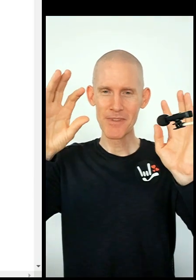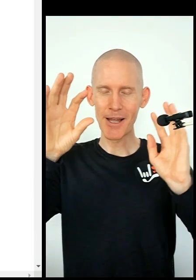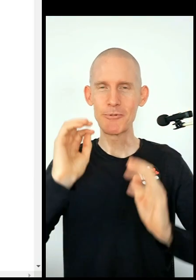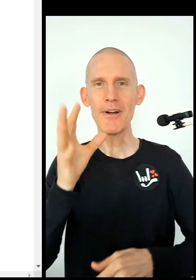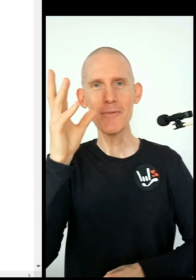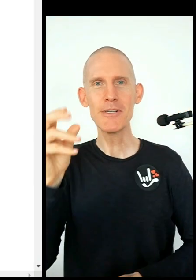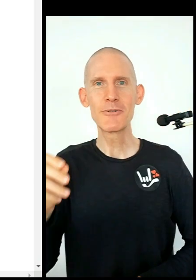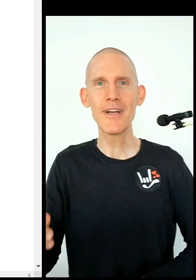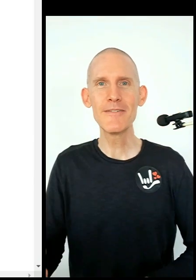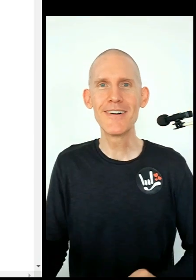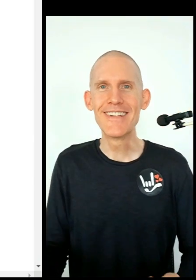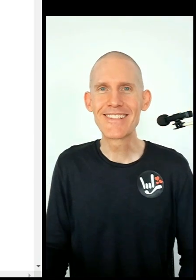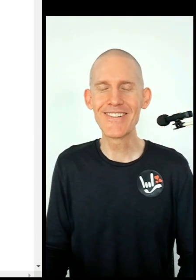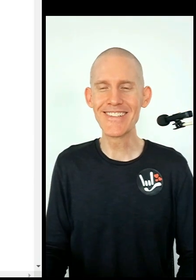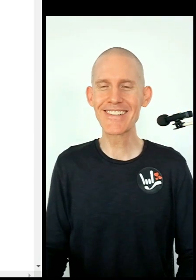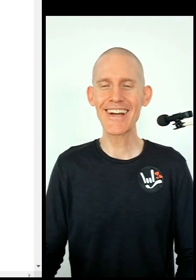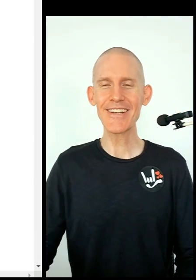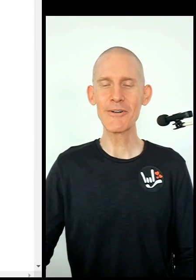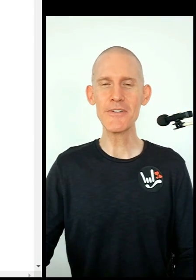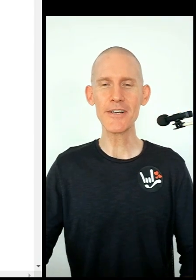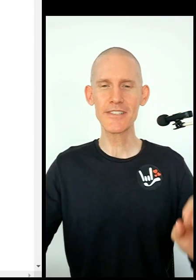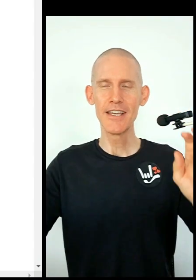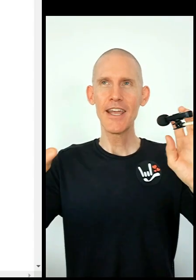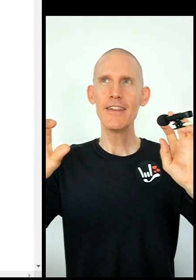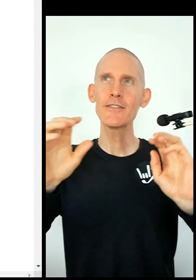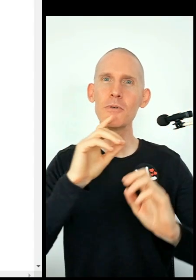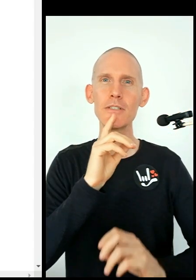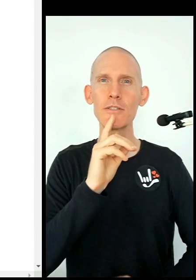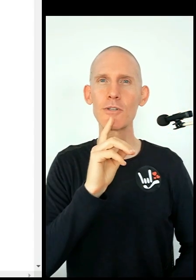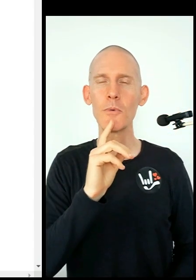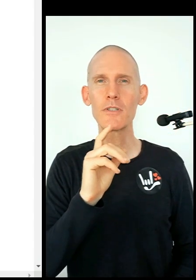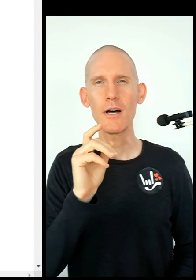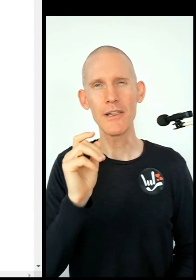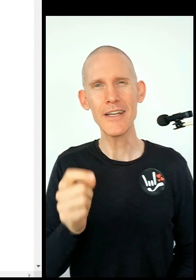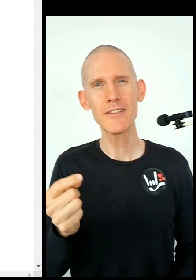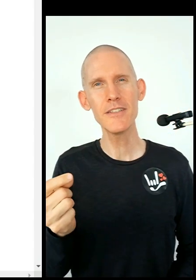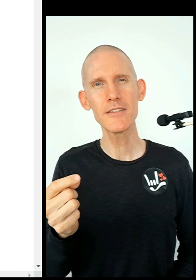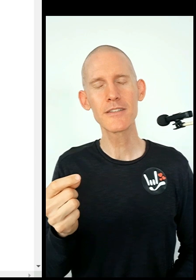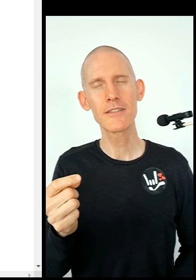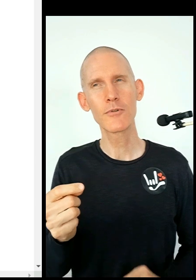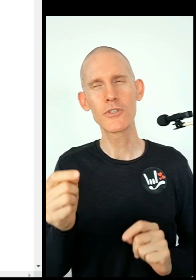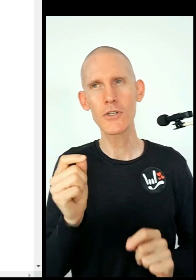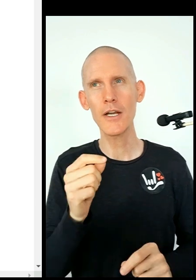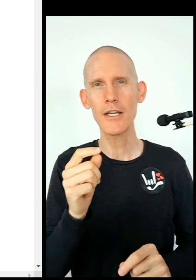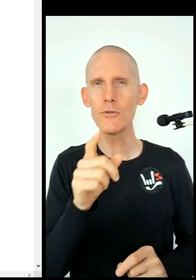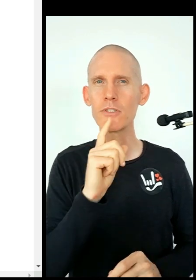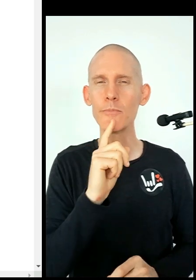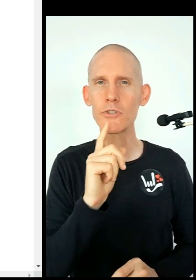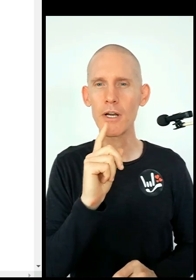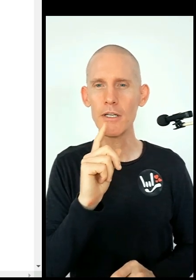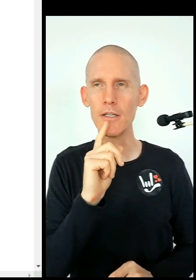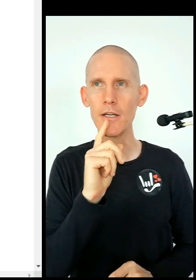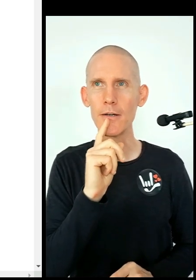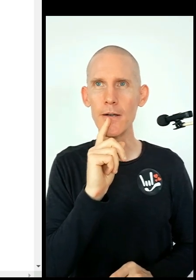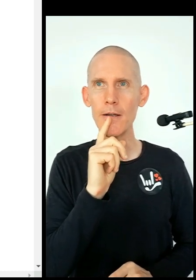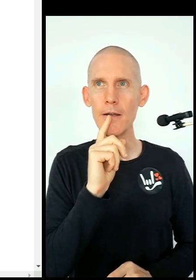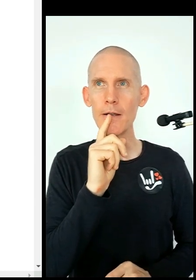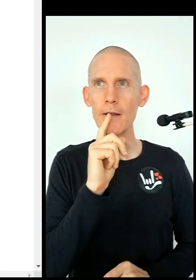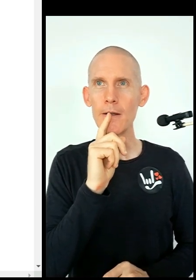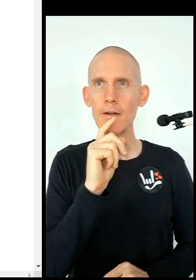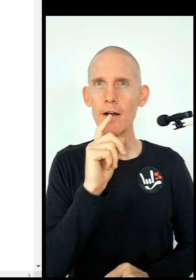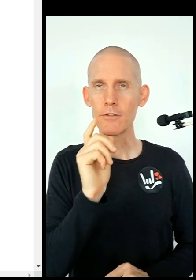Okay, I'm trying to be creative on this one, just kind of go nuts. And this one isn't so much a lesson for signing. I do some signing in